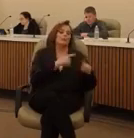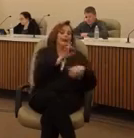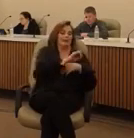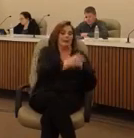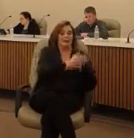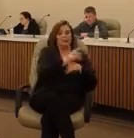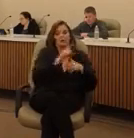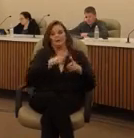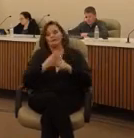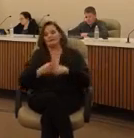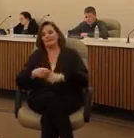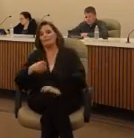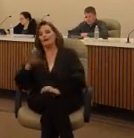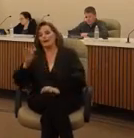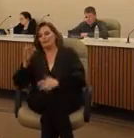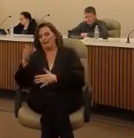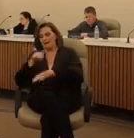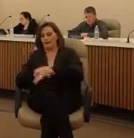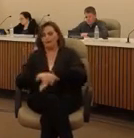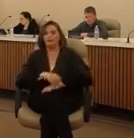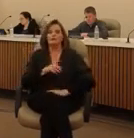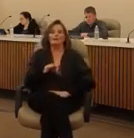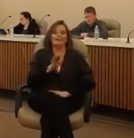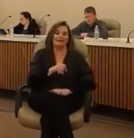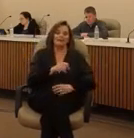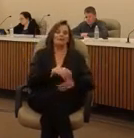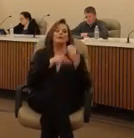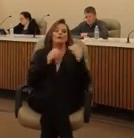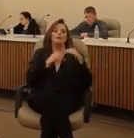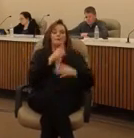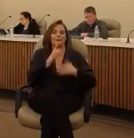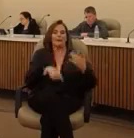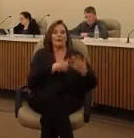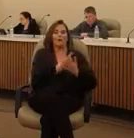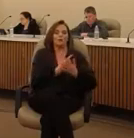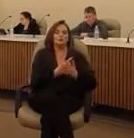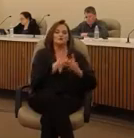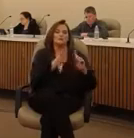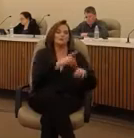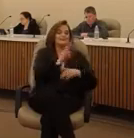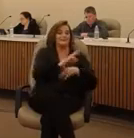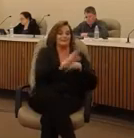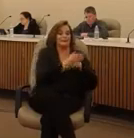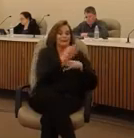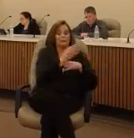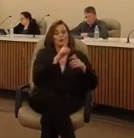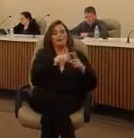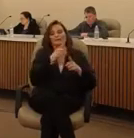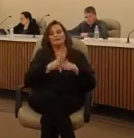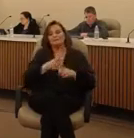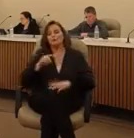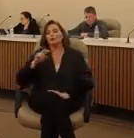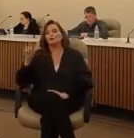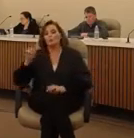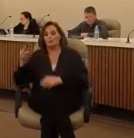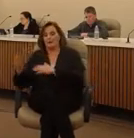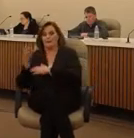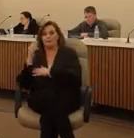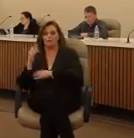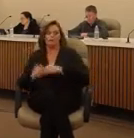p.m. And number 9, that hours of operation be limited to the hours of 6 a.m. until 2 a.m.